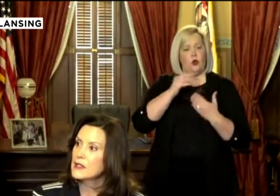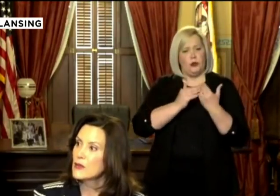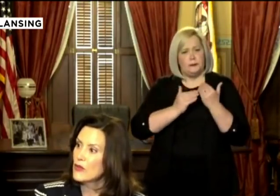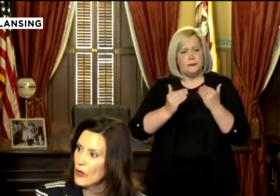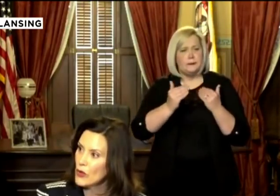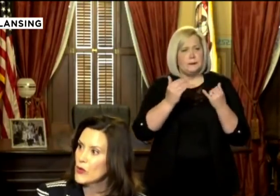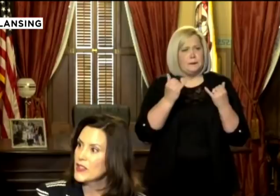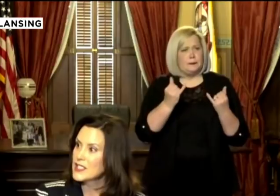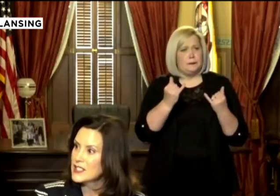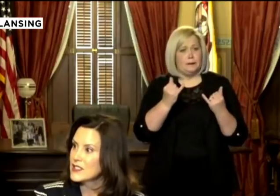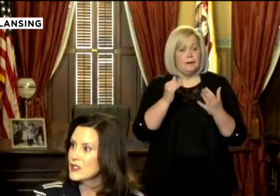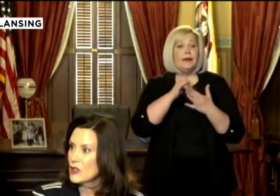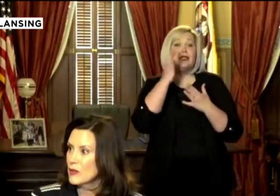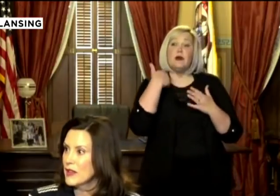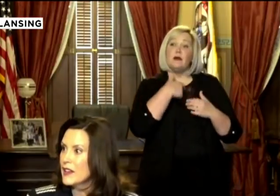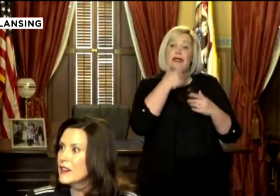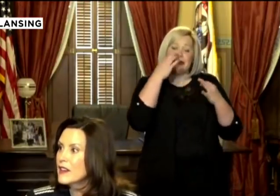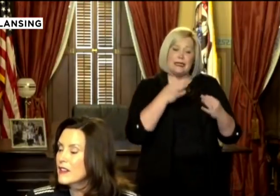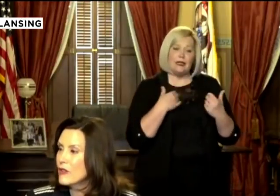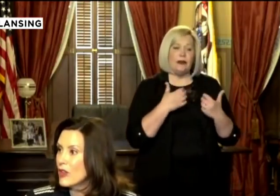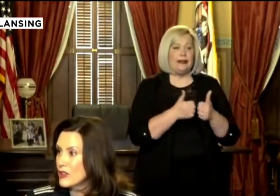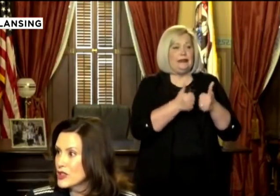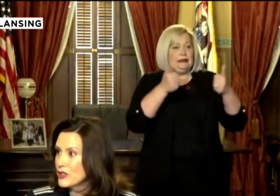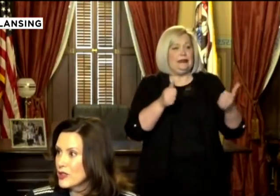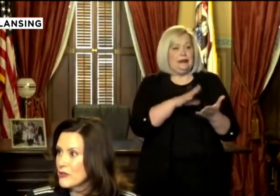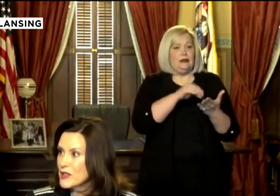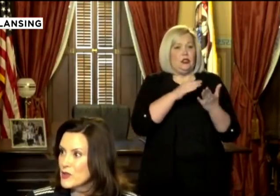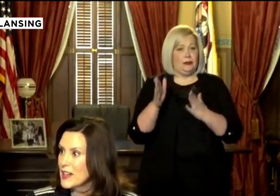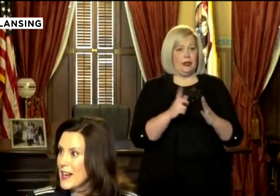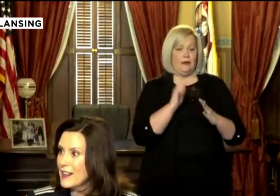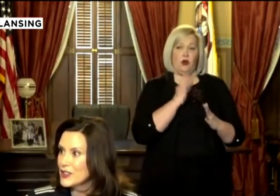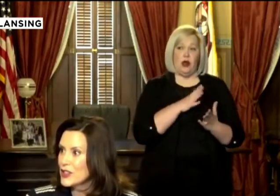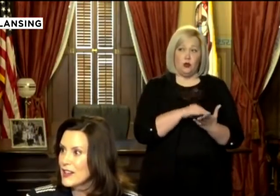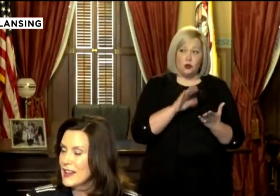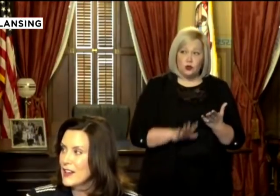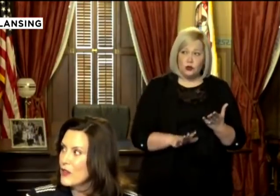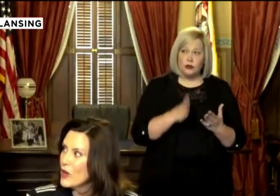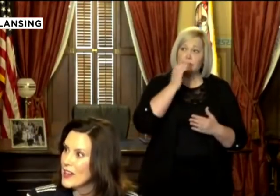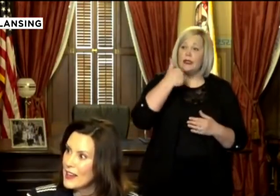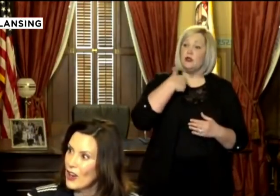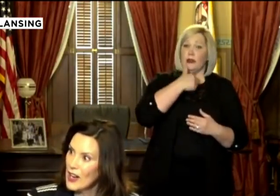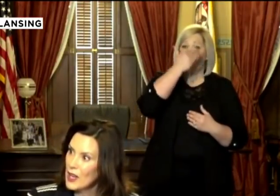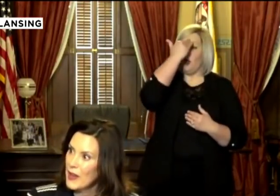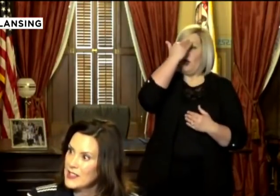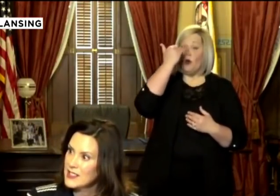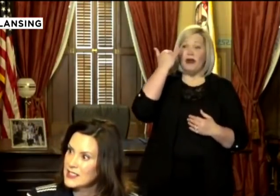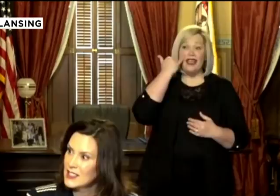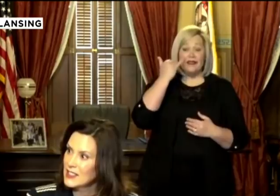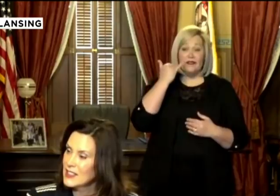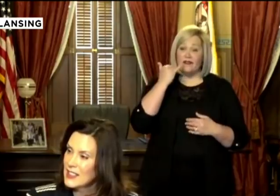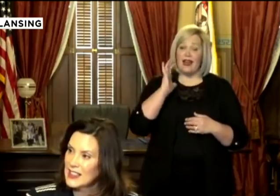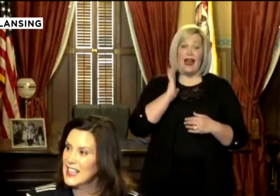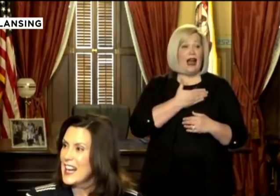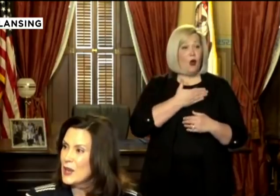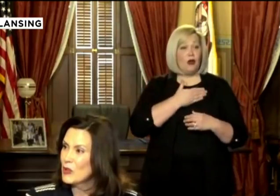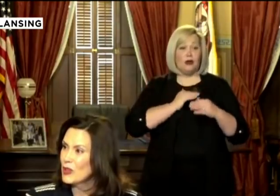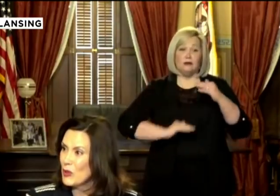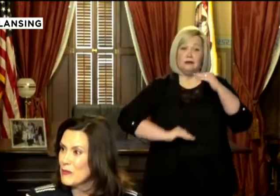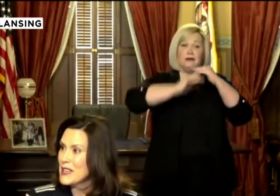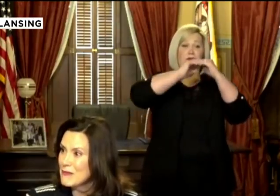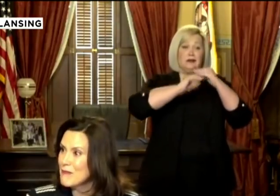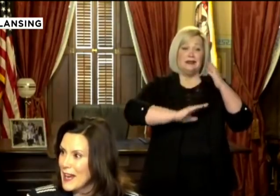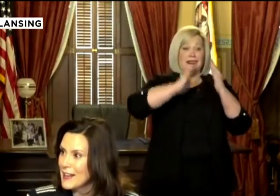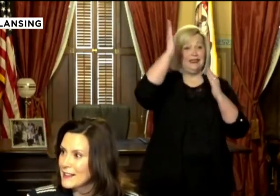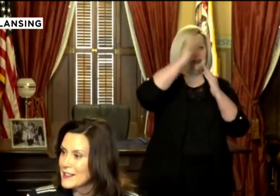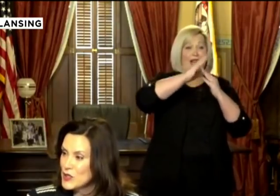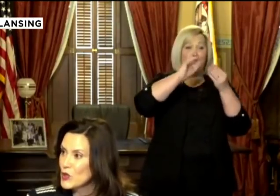it is time to move forward with a distance learning plan for our children, because we acknowledge If we don't hit our apex until late